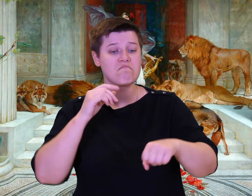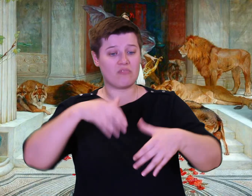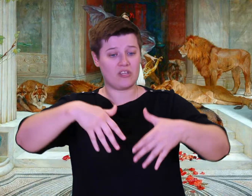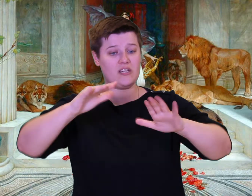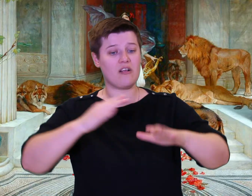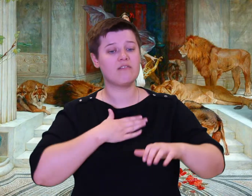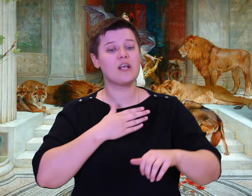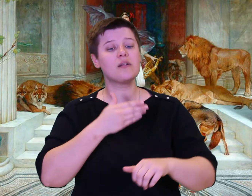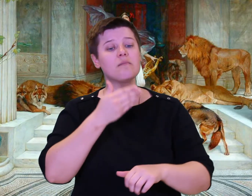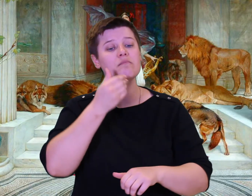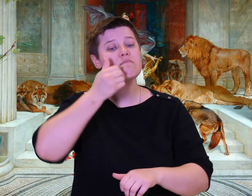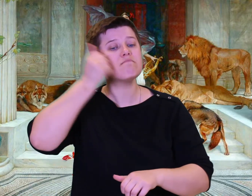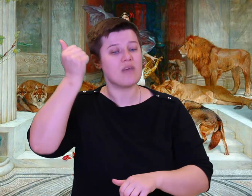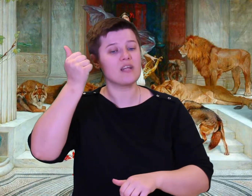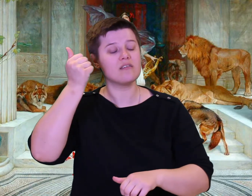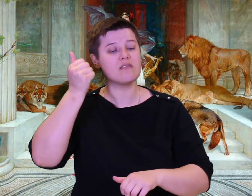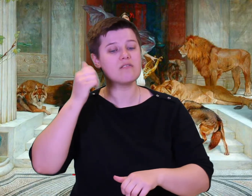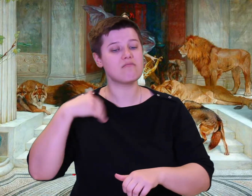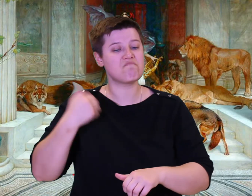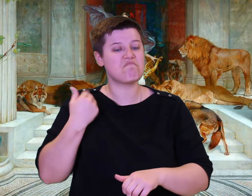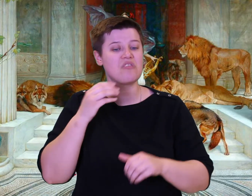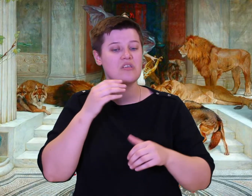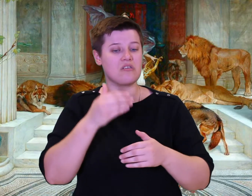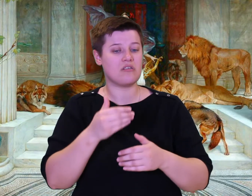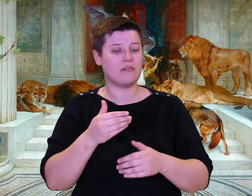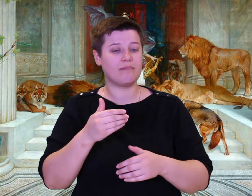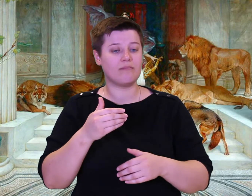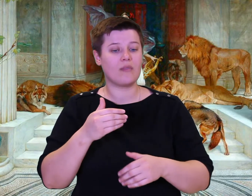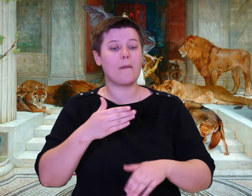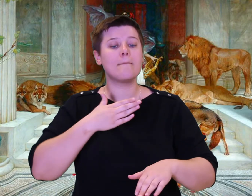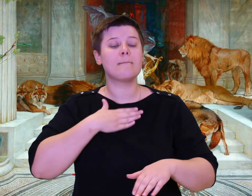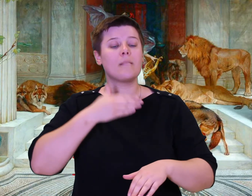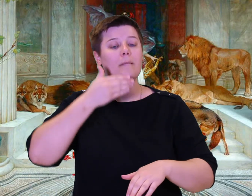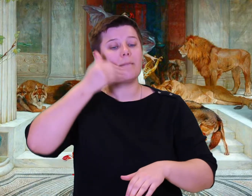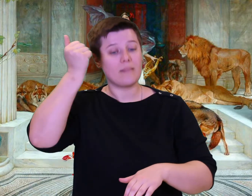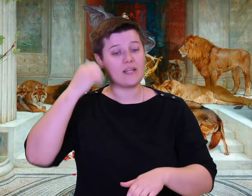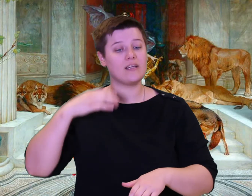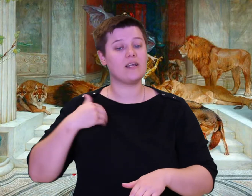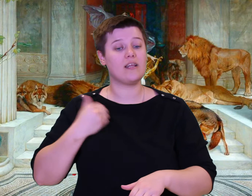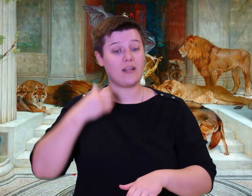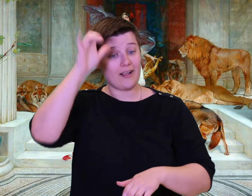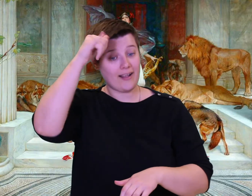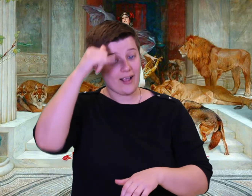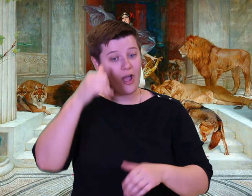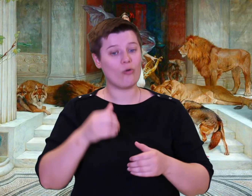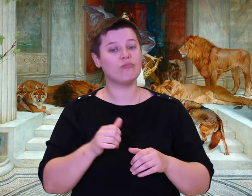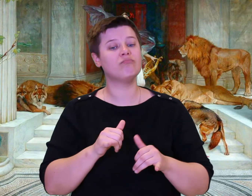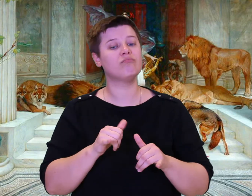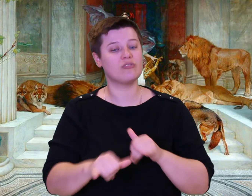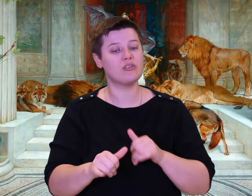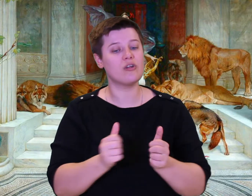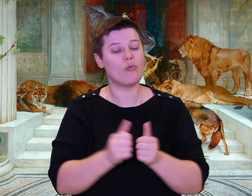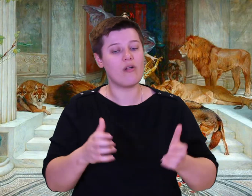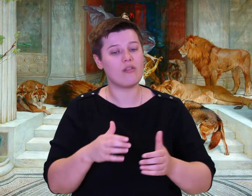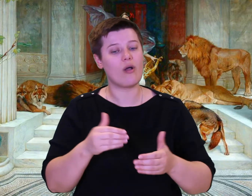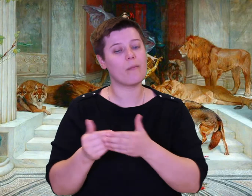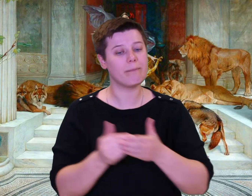On the top I sprinkled barley, and made a solemn vow that if I reached my homeland, I would sacrifice